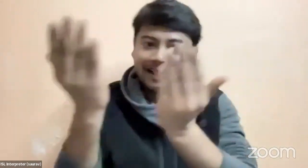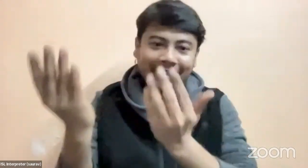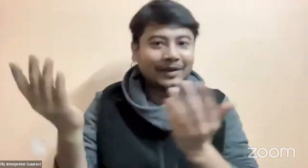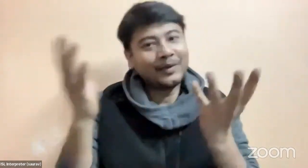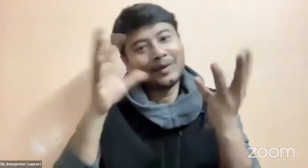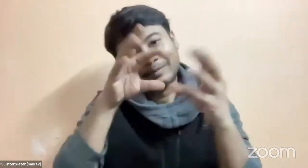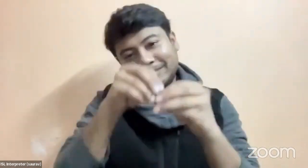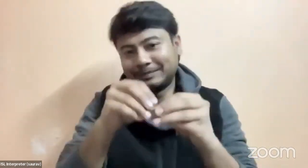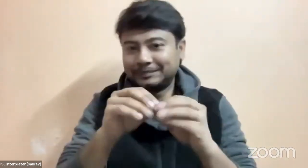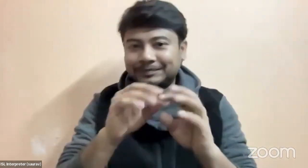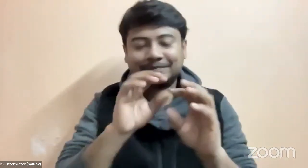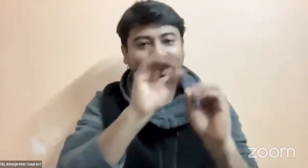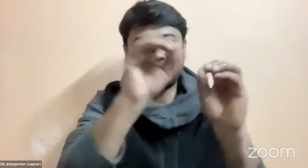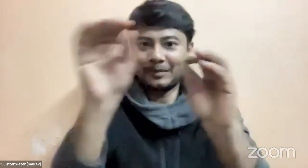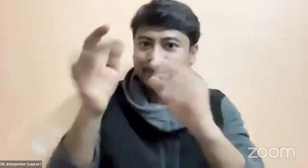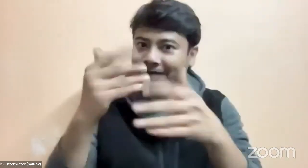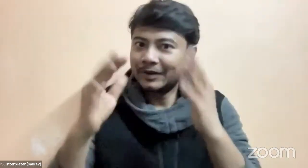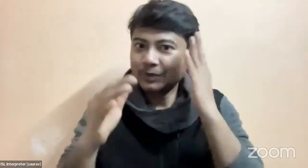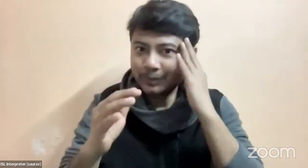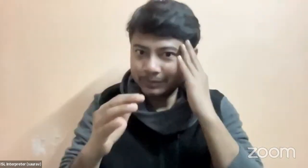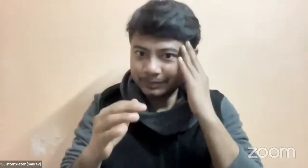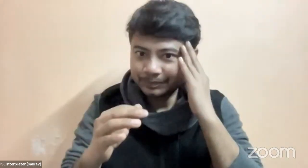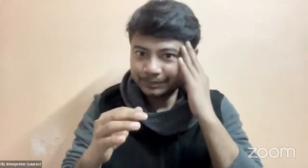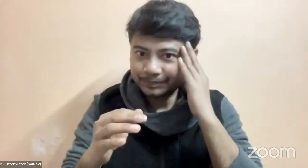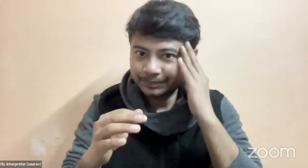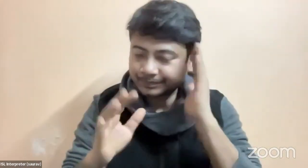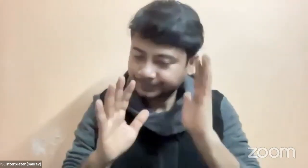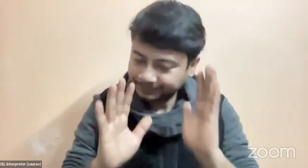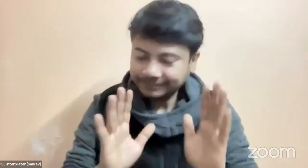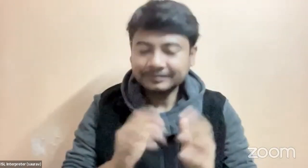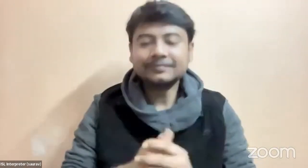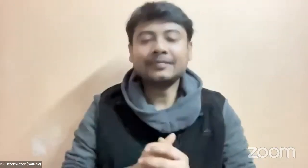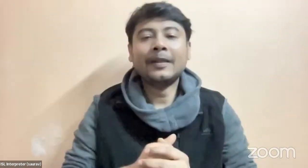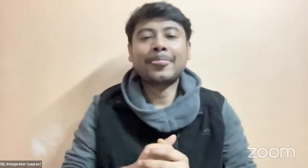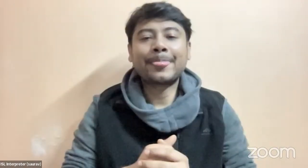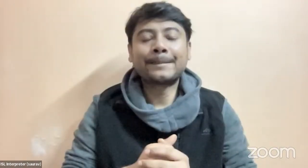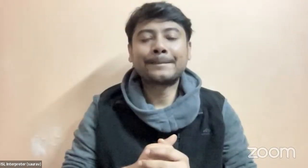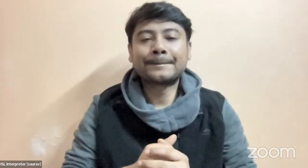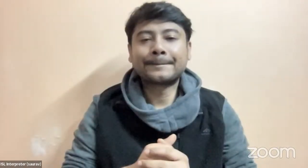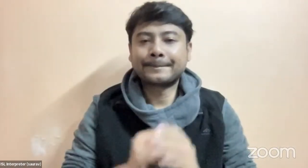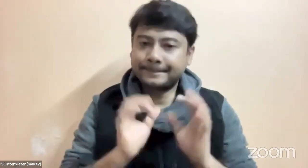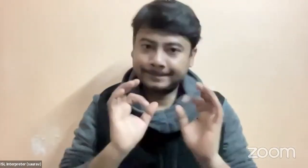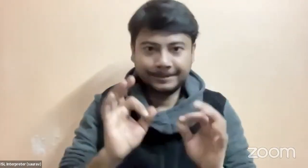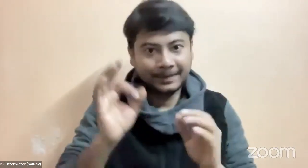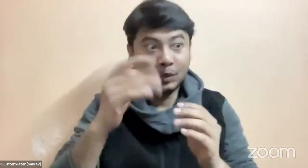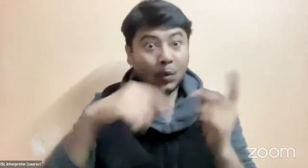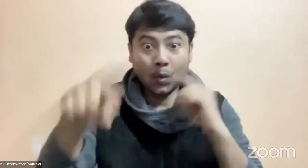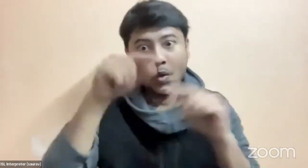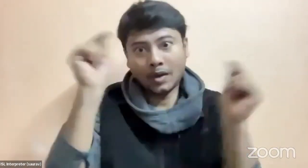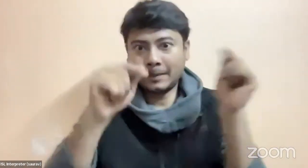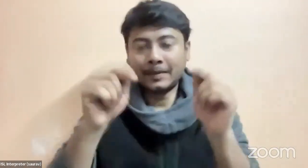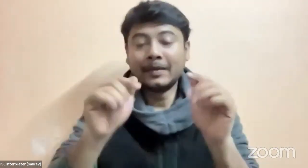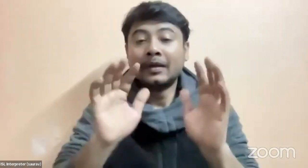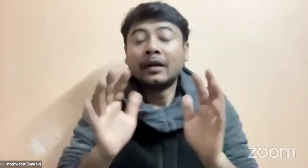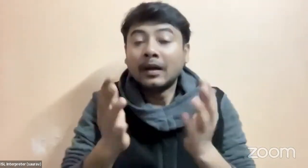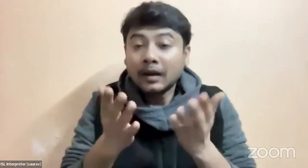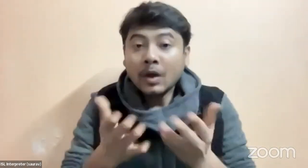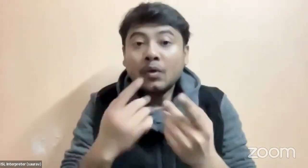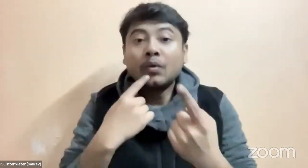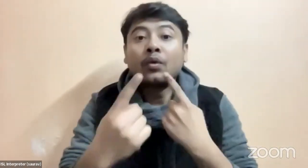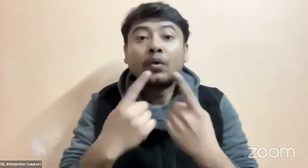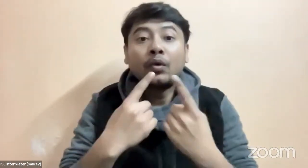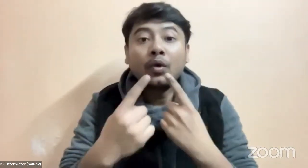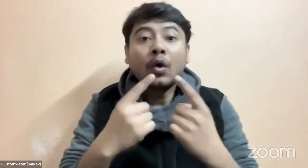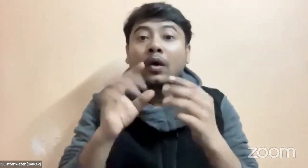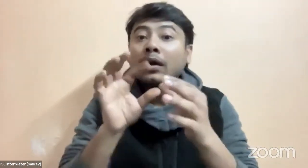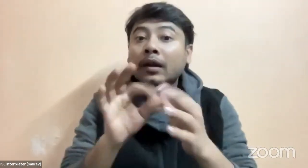discussion, and that is what is the difference between Krishna and Gauranga? There has to be some